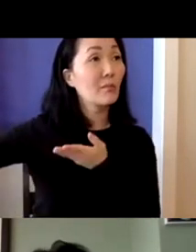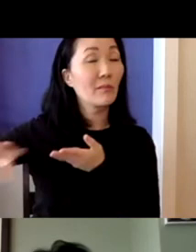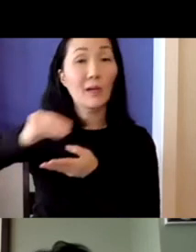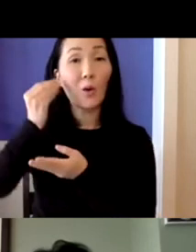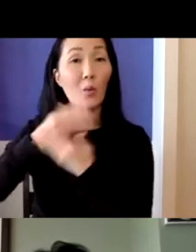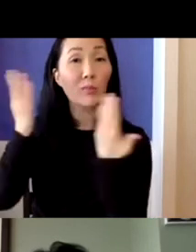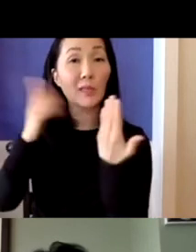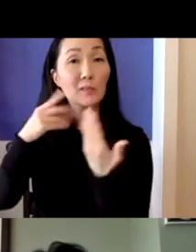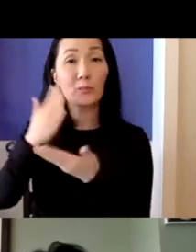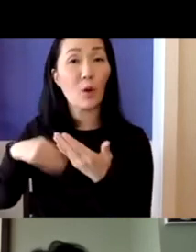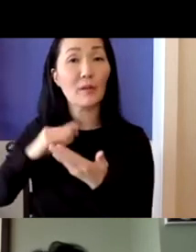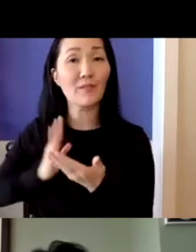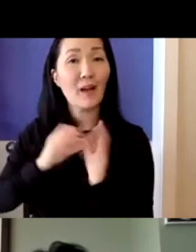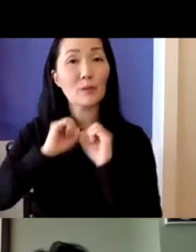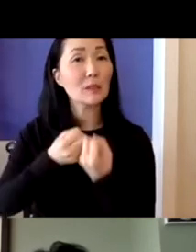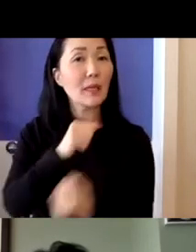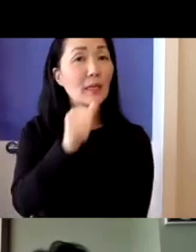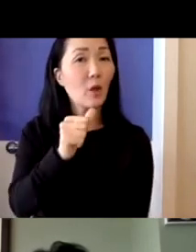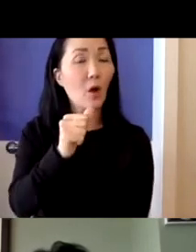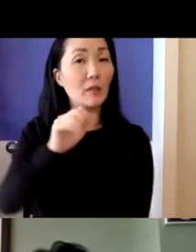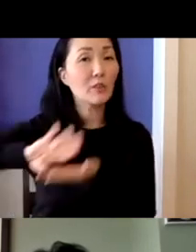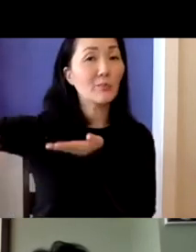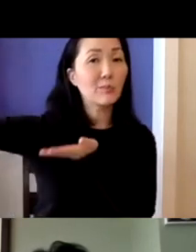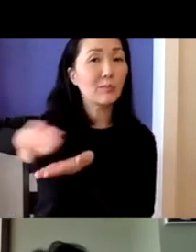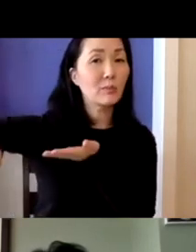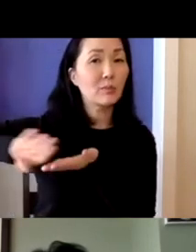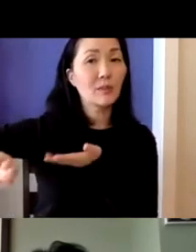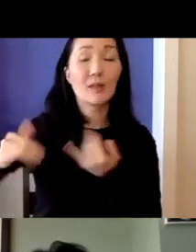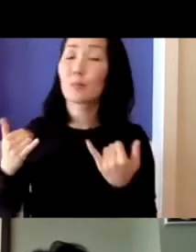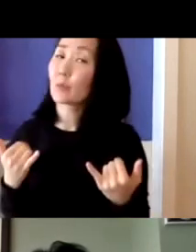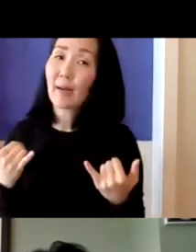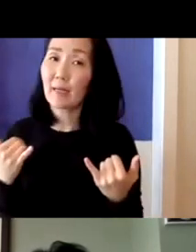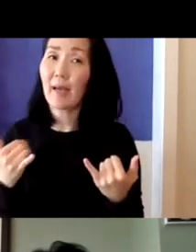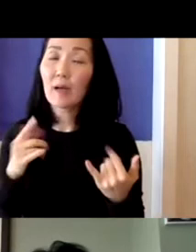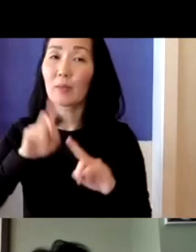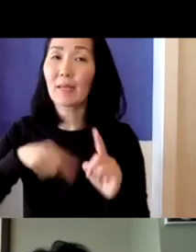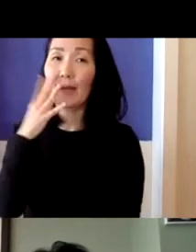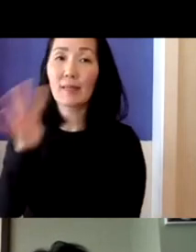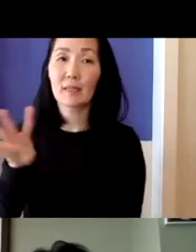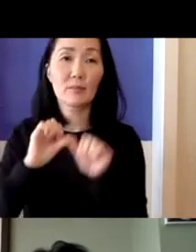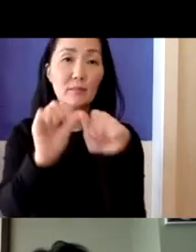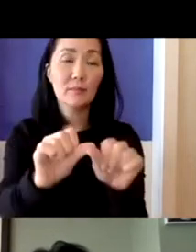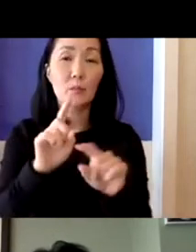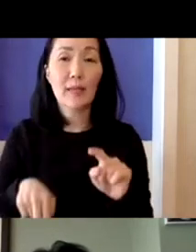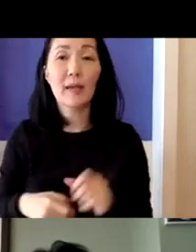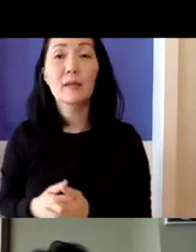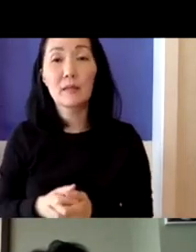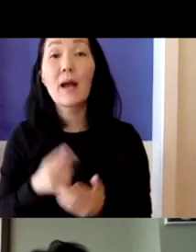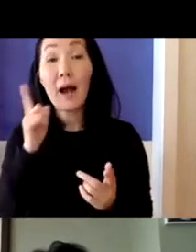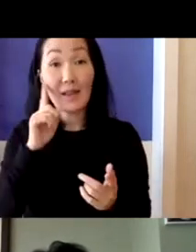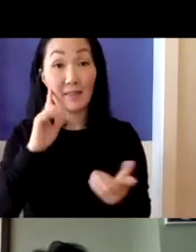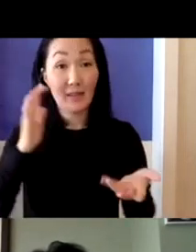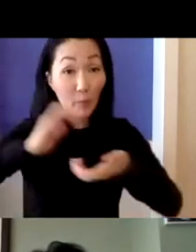really look at how we emerge from this together jointly. I think there are many, the partnerships and the collaboration is the way out of